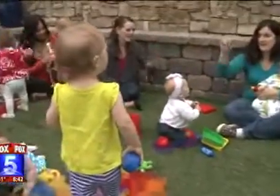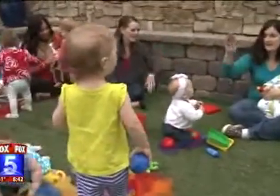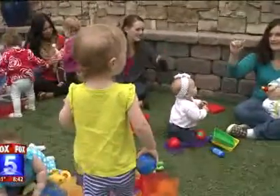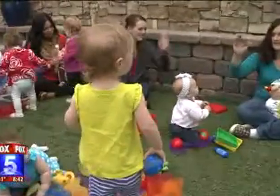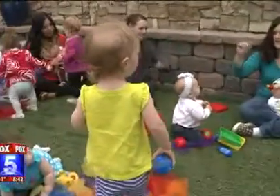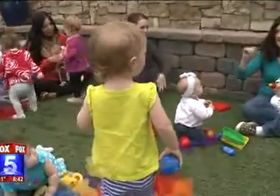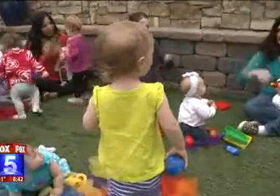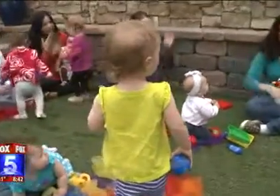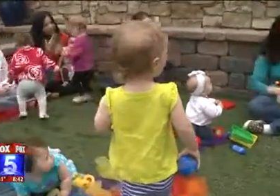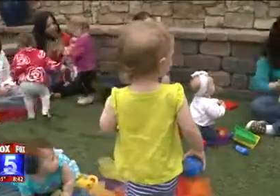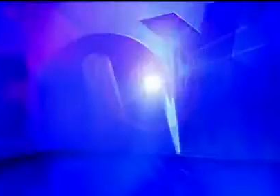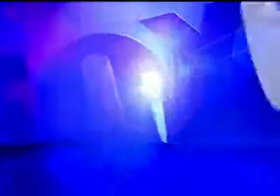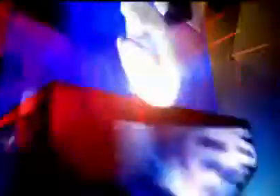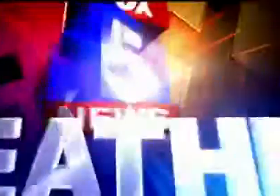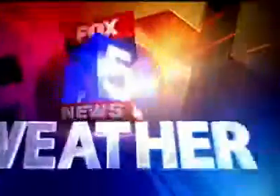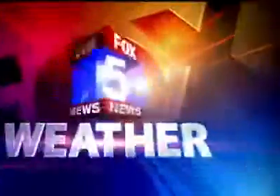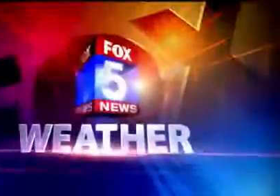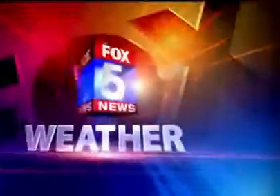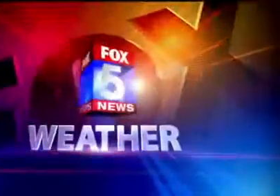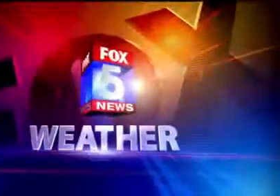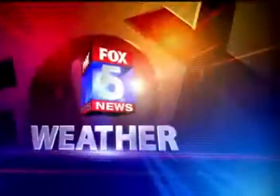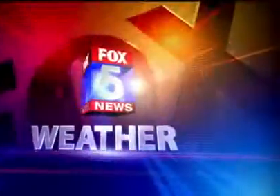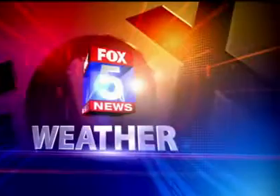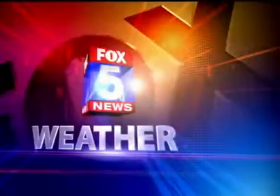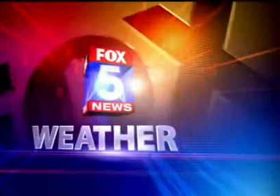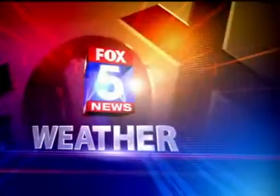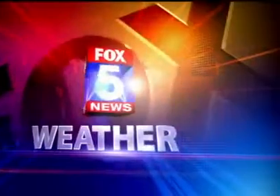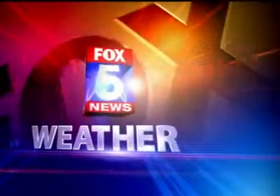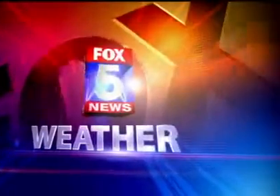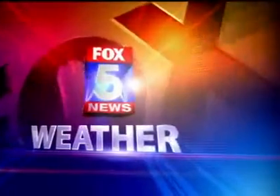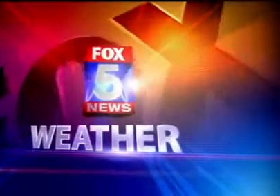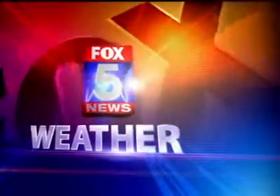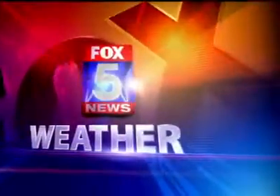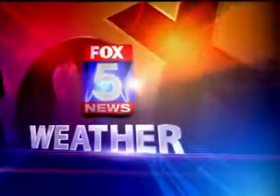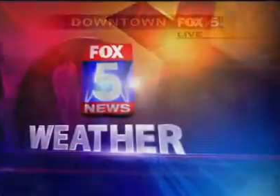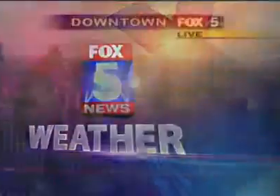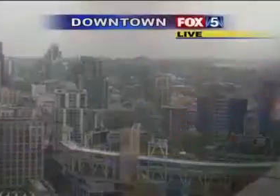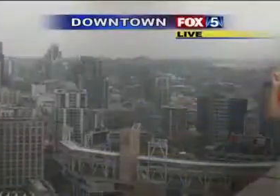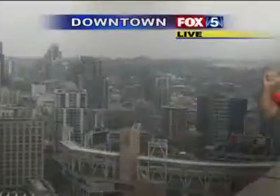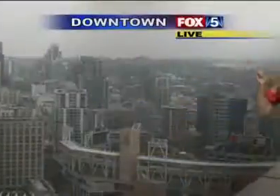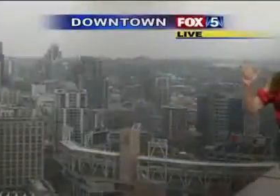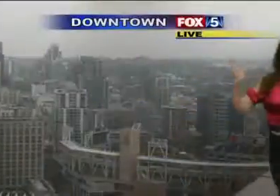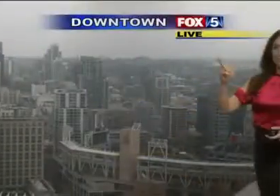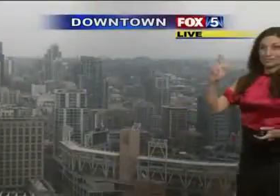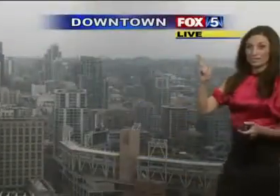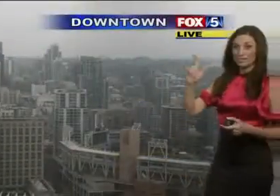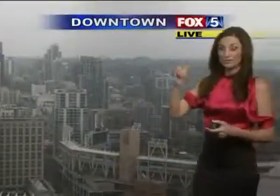Bye-bye. Oh my gosh, I'm in love. That's I love you. That's I love you. I love you.